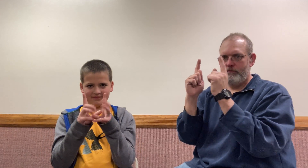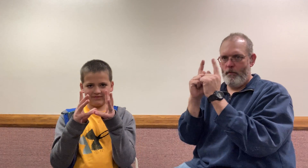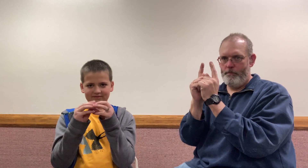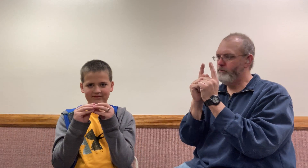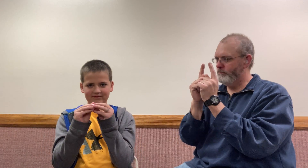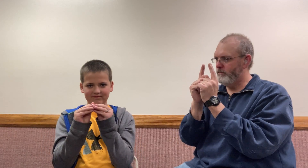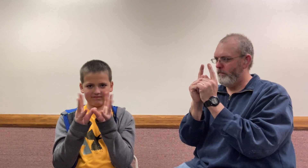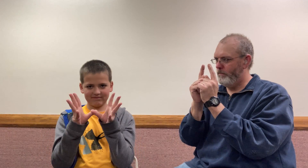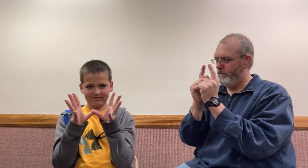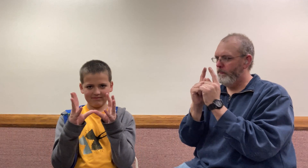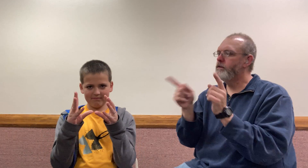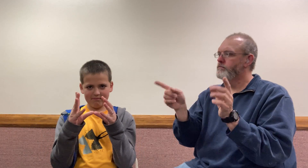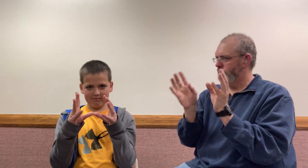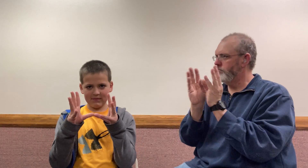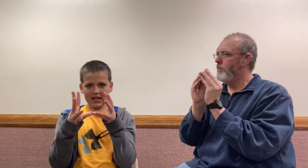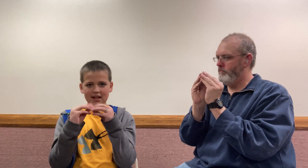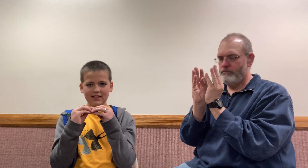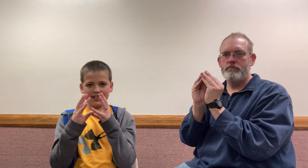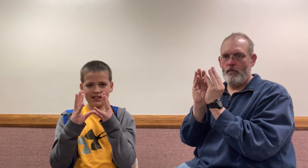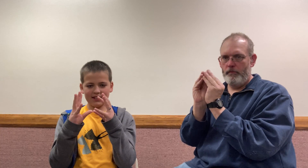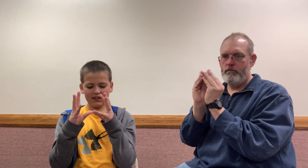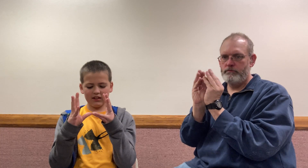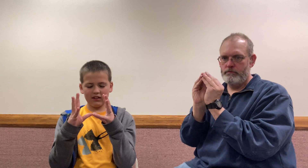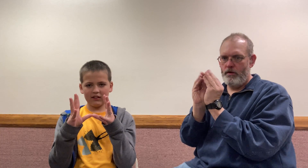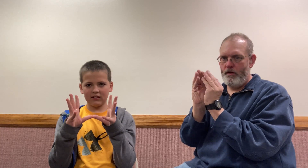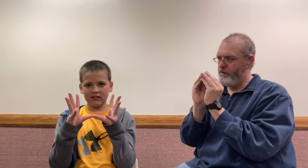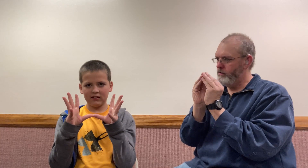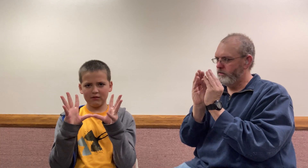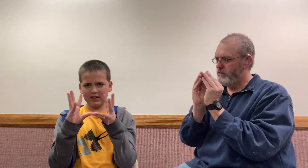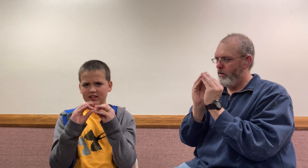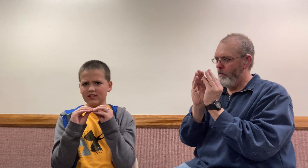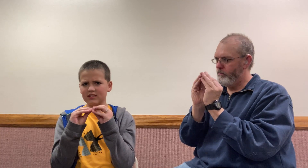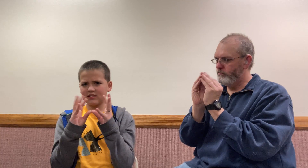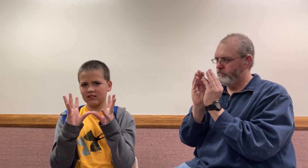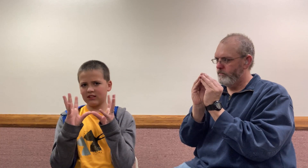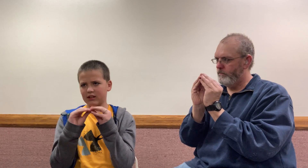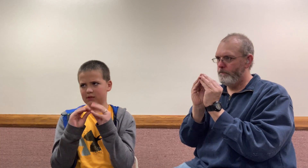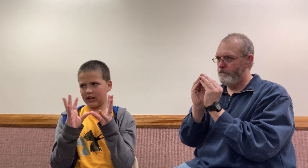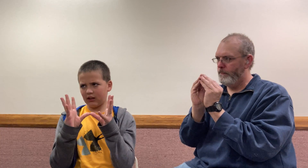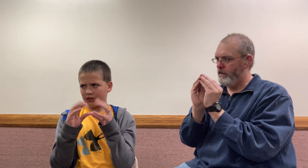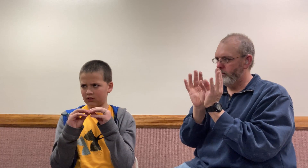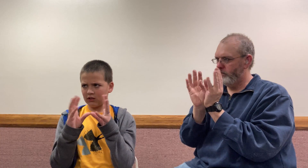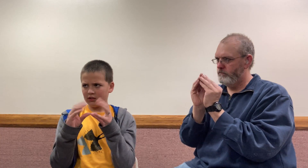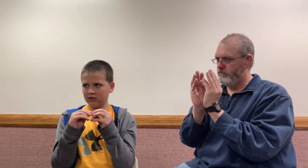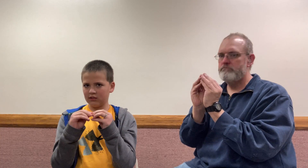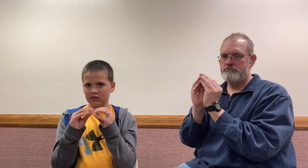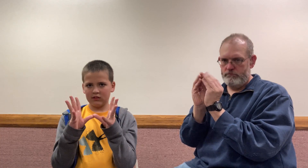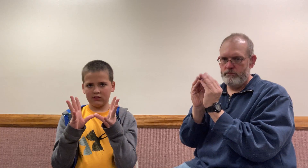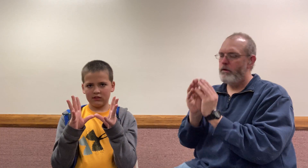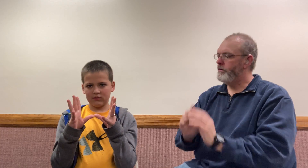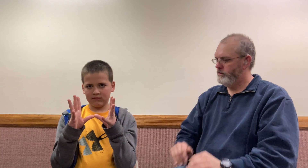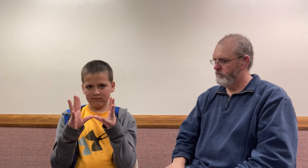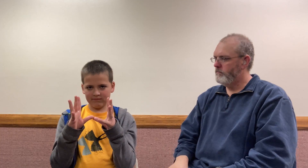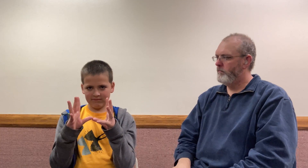People meeting. Good. Or lots of people meeting, right? Wait, this is like meeting. Yep, that's a meeting of more people. Yep, if it's more than